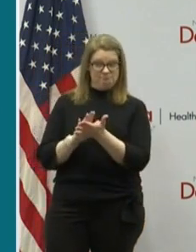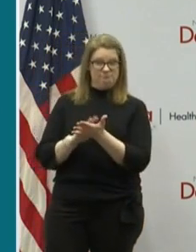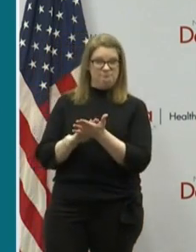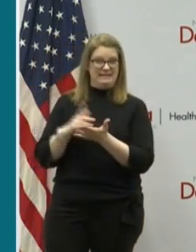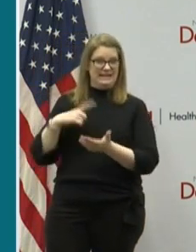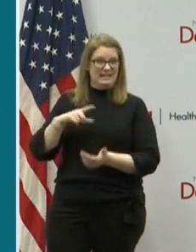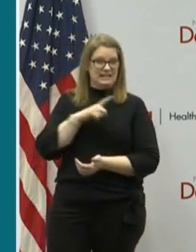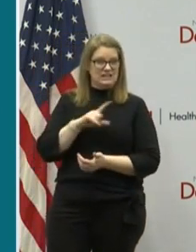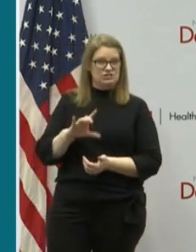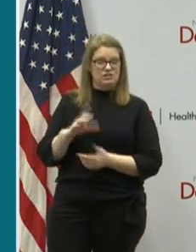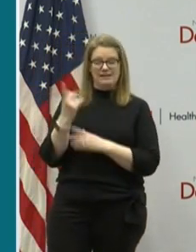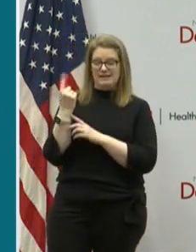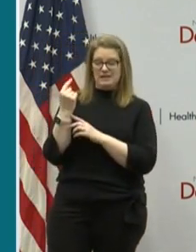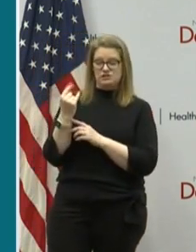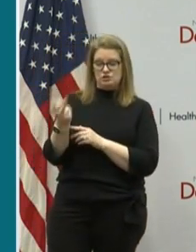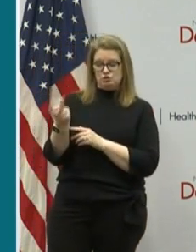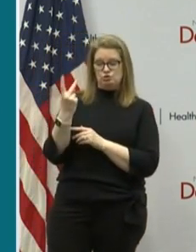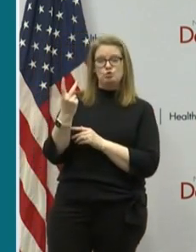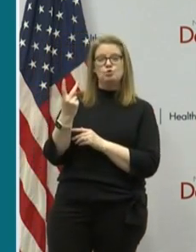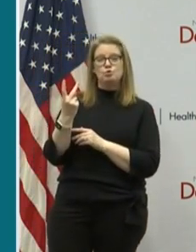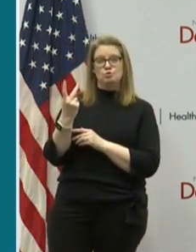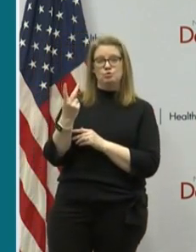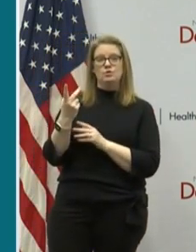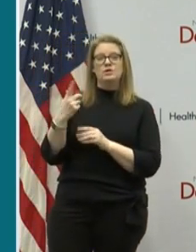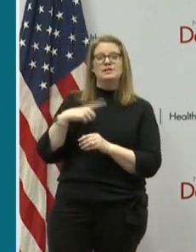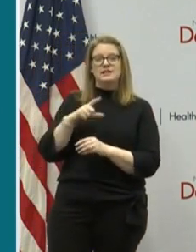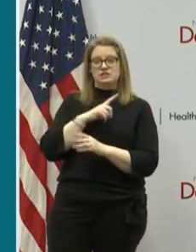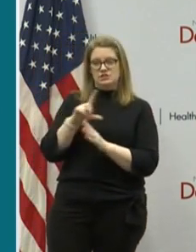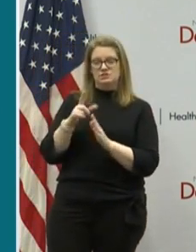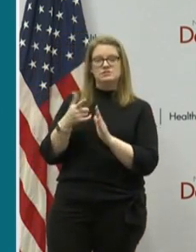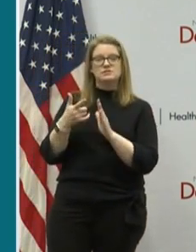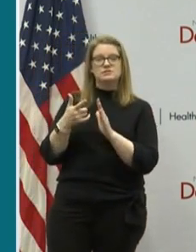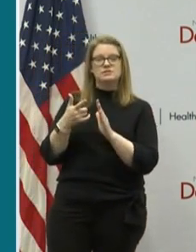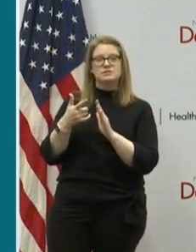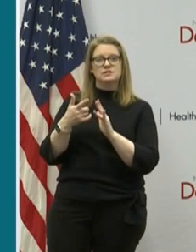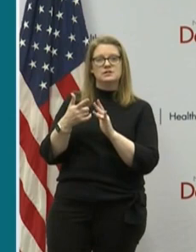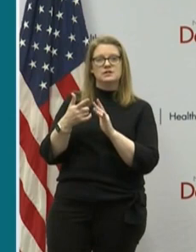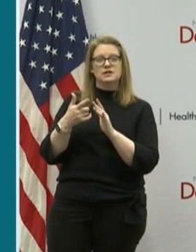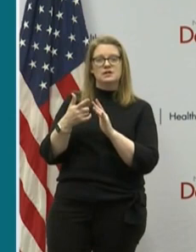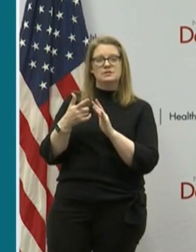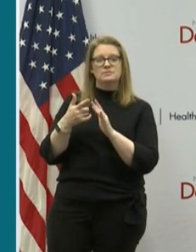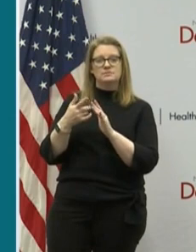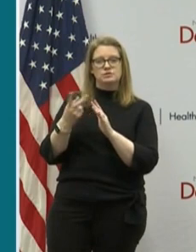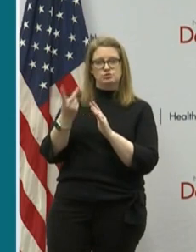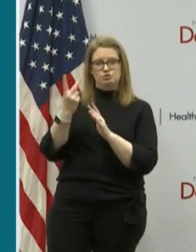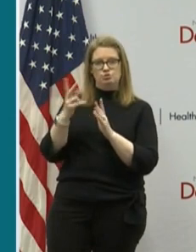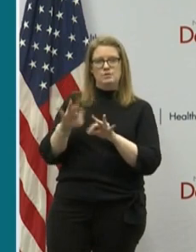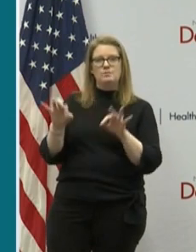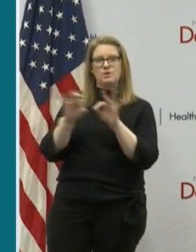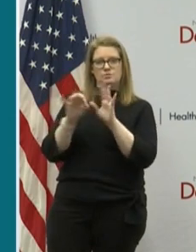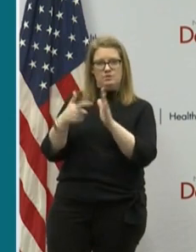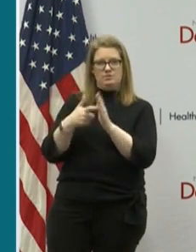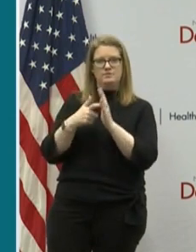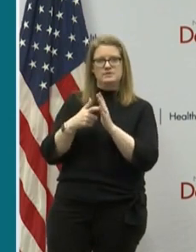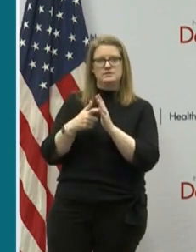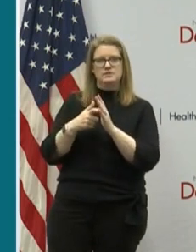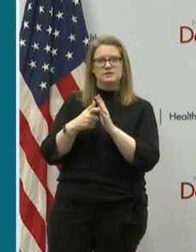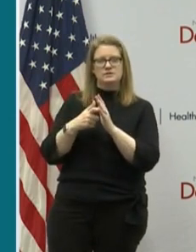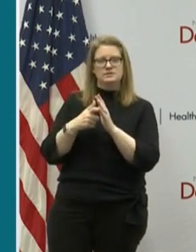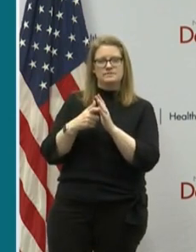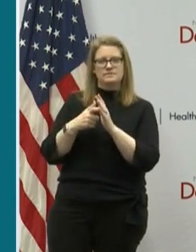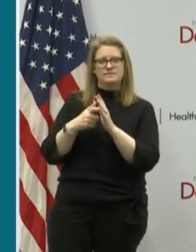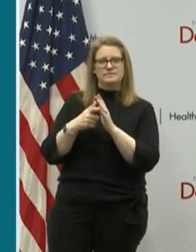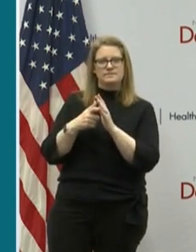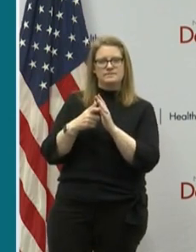2 key pieces of legislation, waiving the requirements for trailing military spouses, waiving the licensure